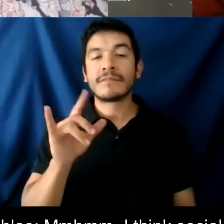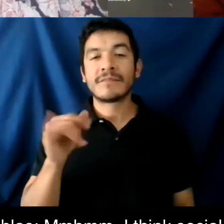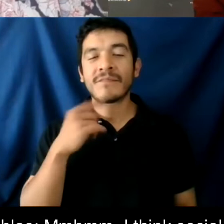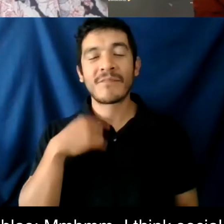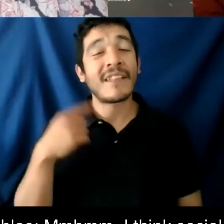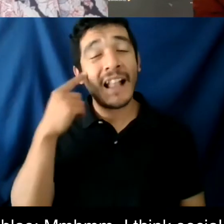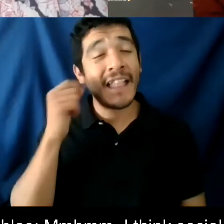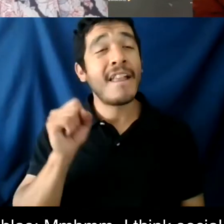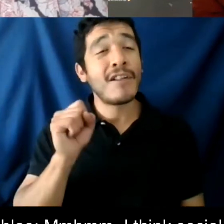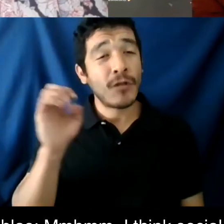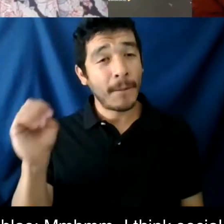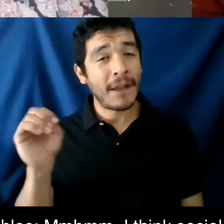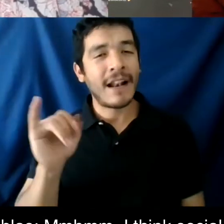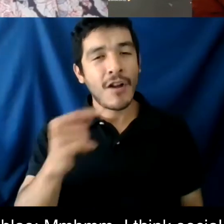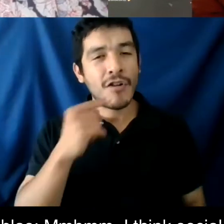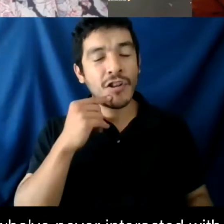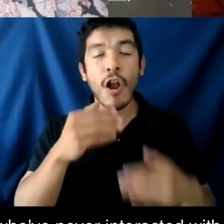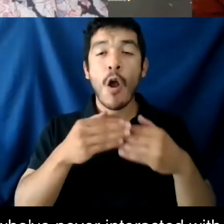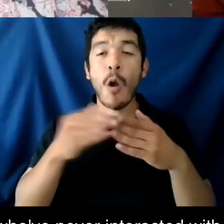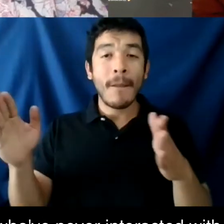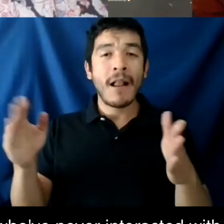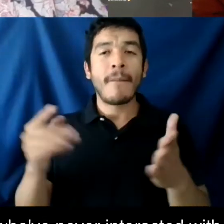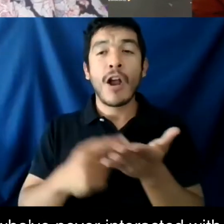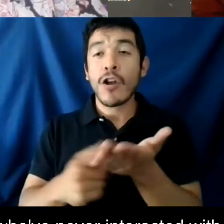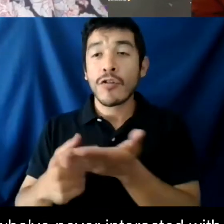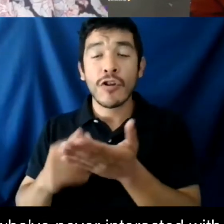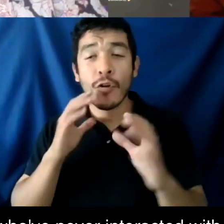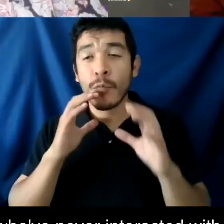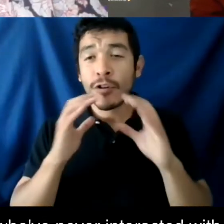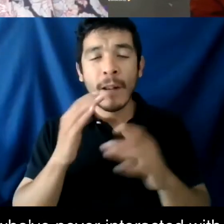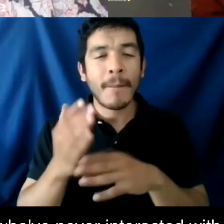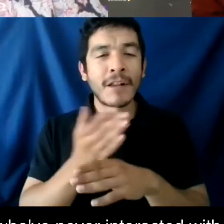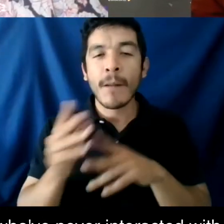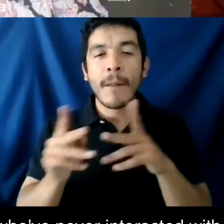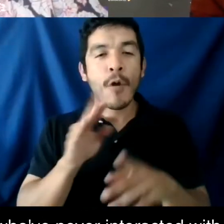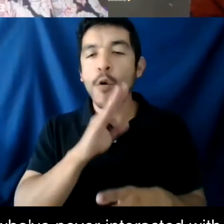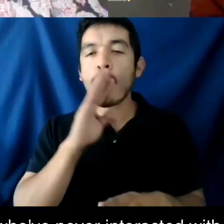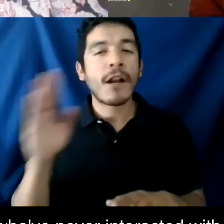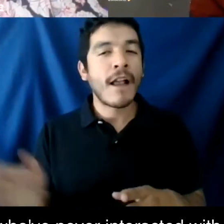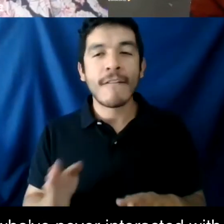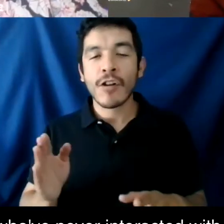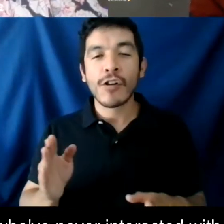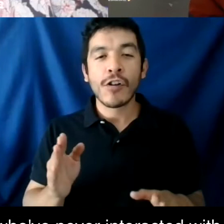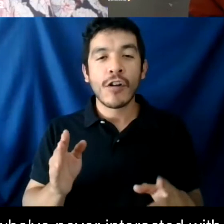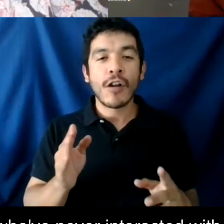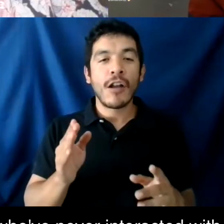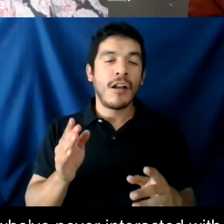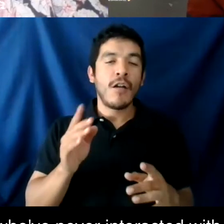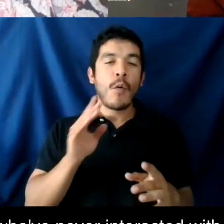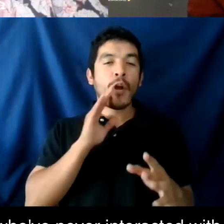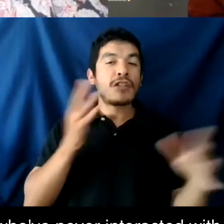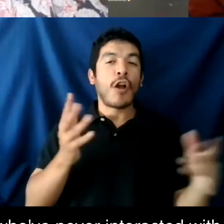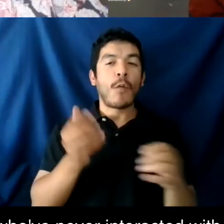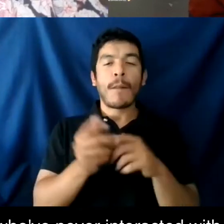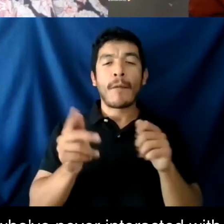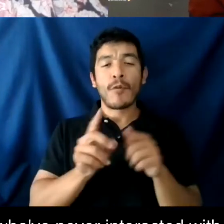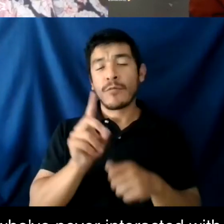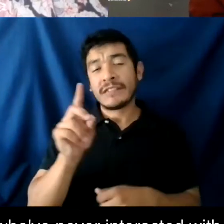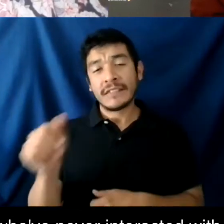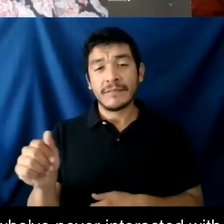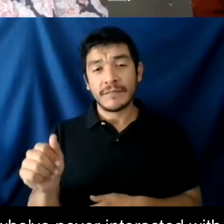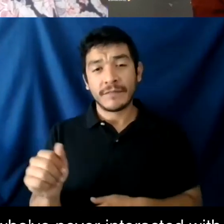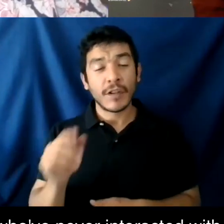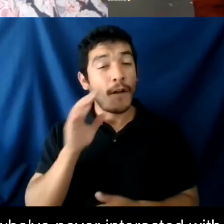said, opens up the communication between people who've never interacted with people with disabilities. You know,